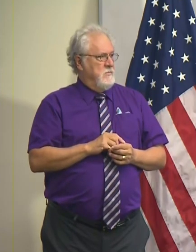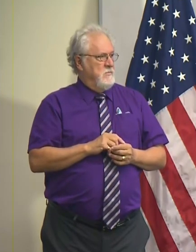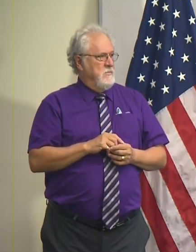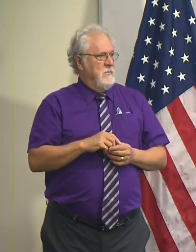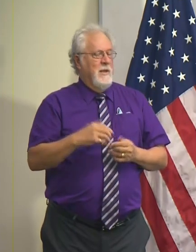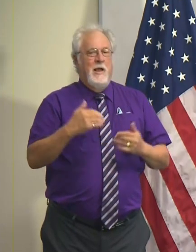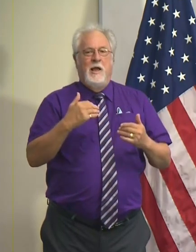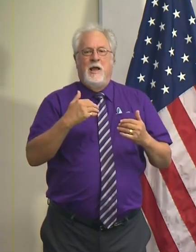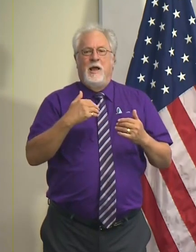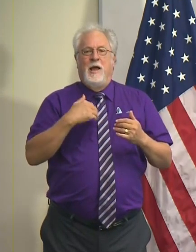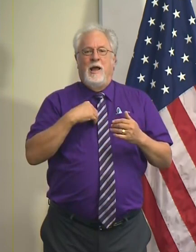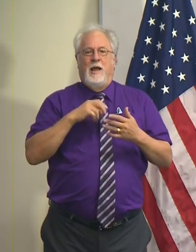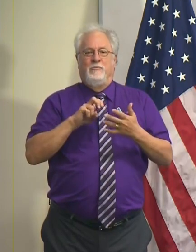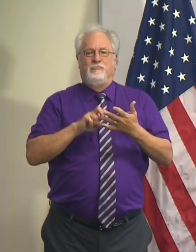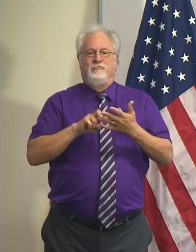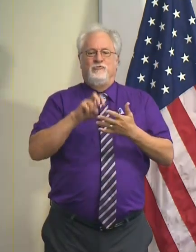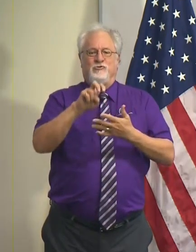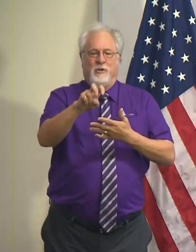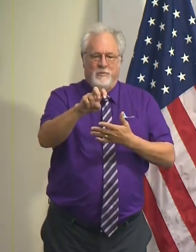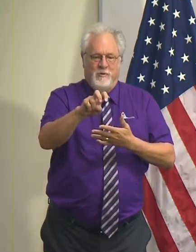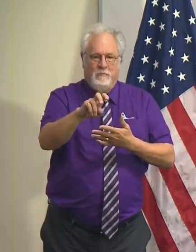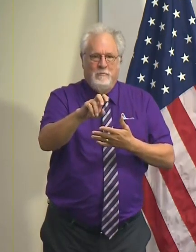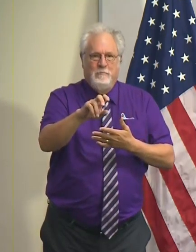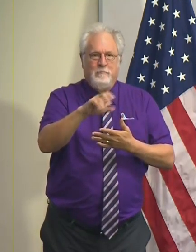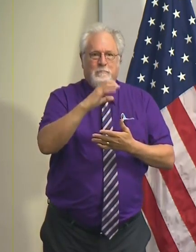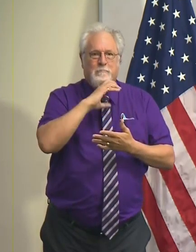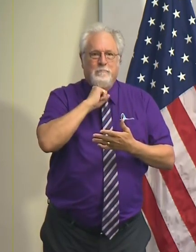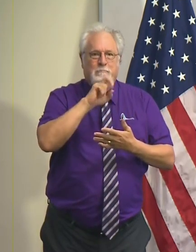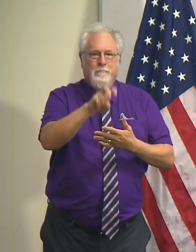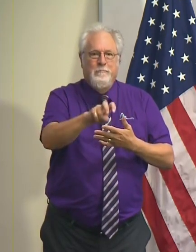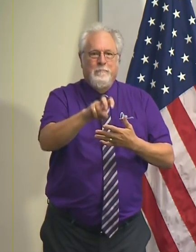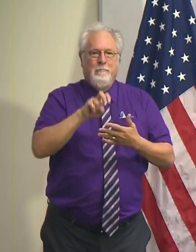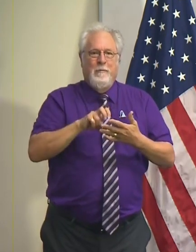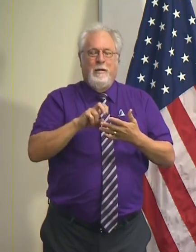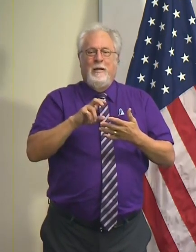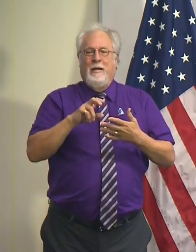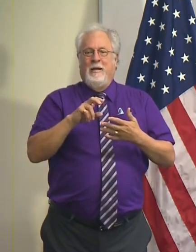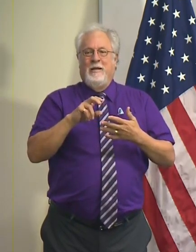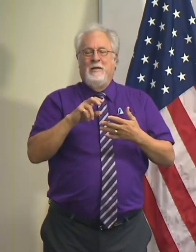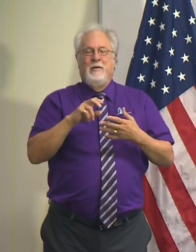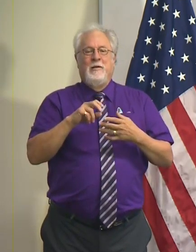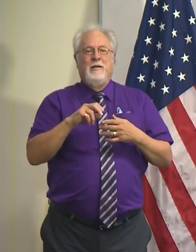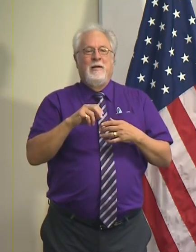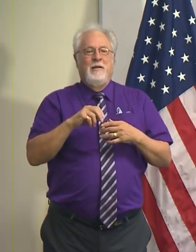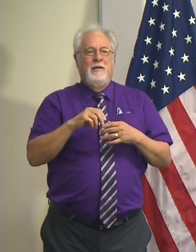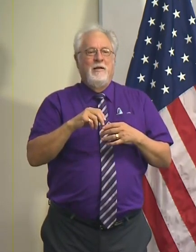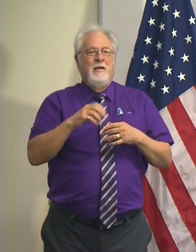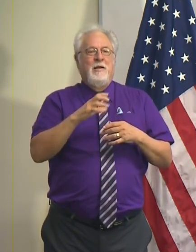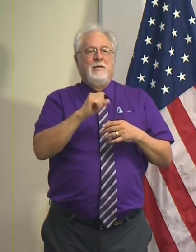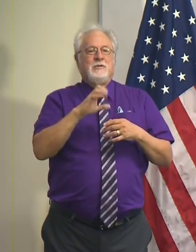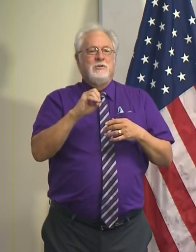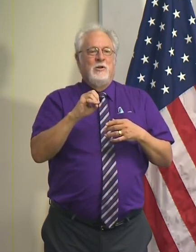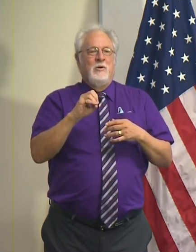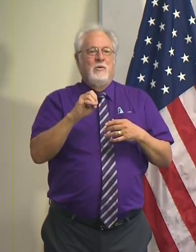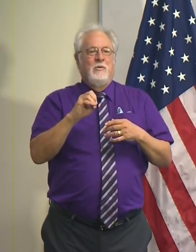I got ahead of my talking points, and but I think I delivered all of them as it relates to that.